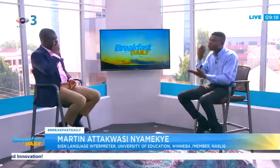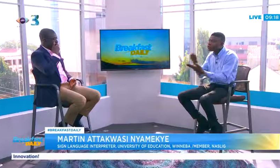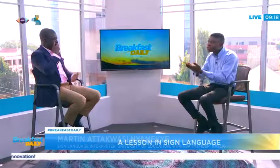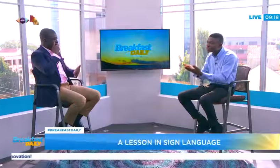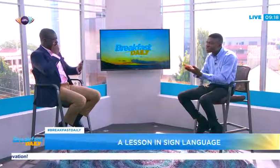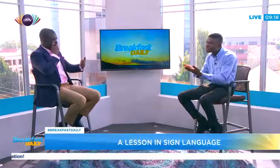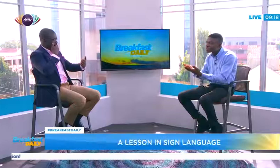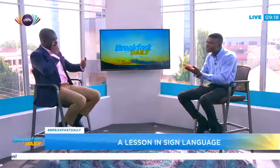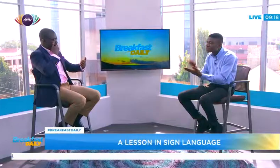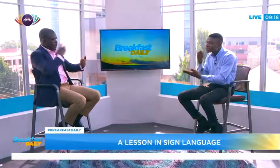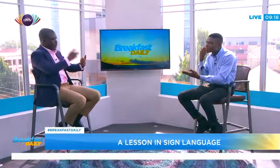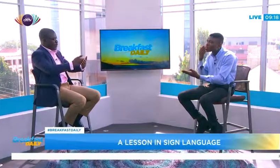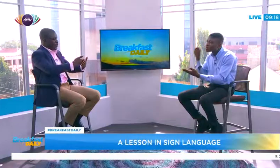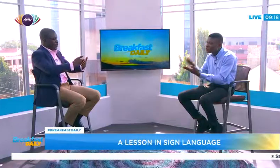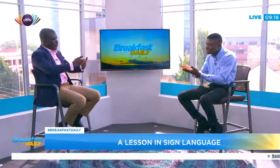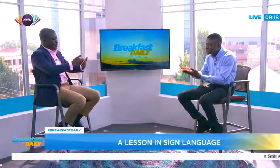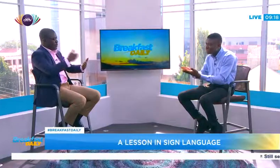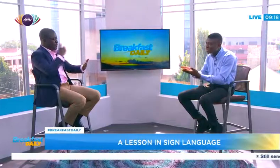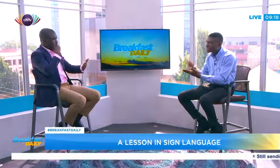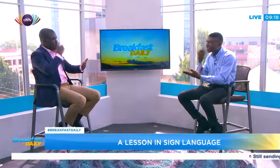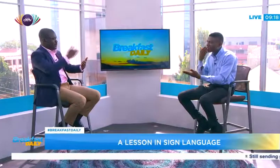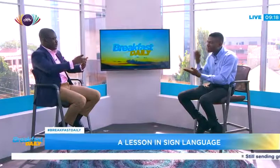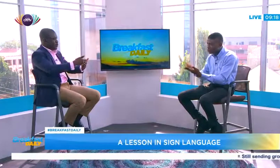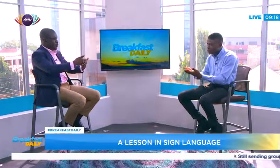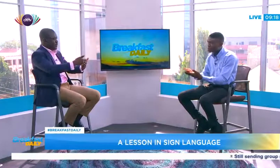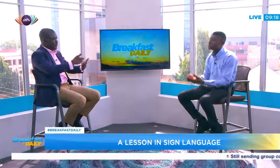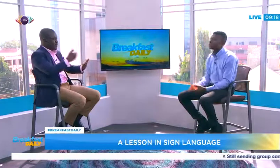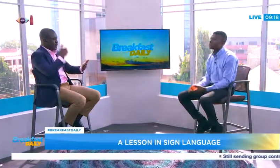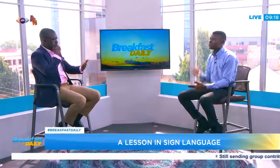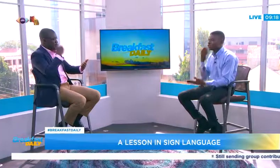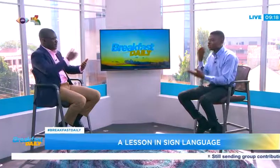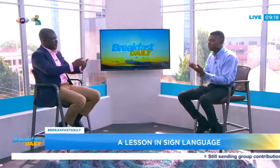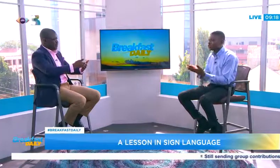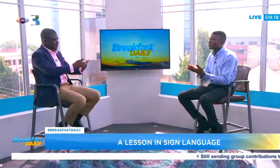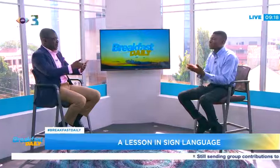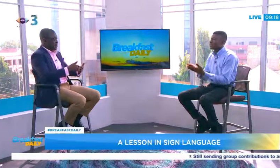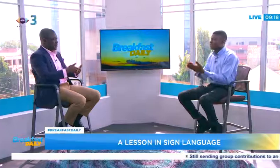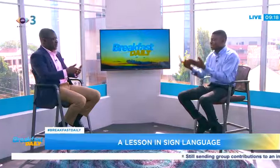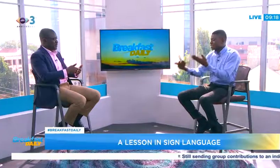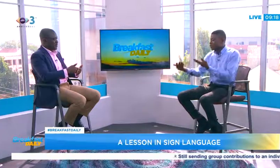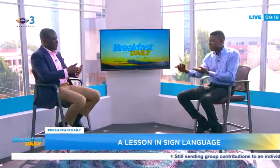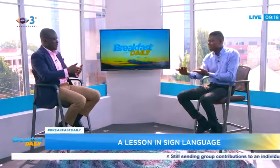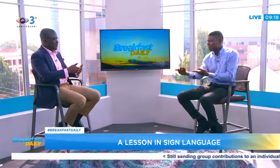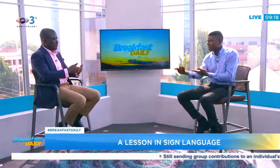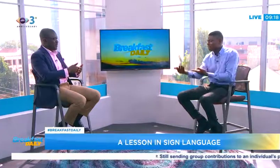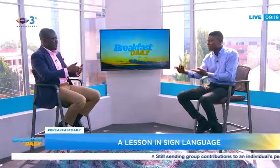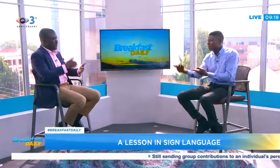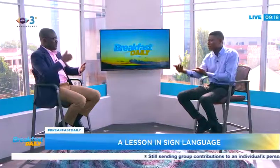Good. Good. Good. Yeah. Good. Okay. Good. This is morning. A